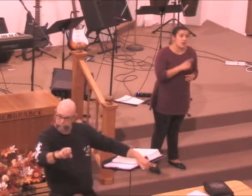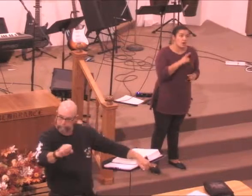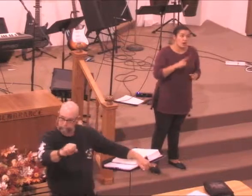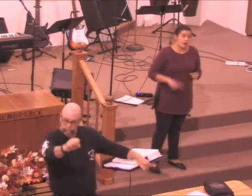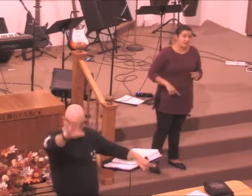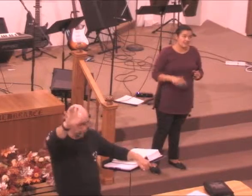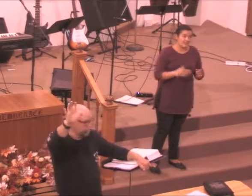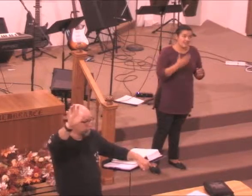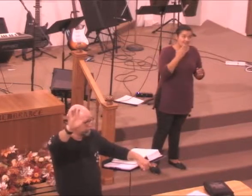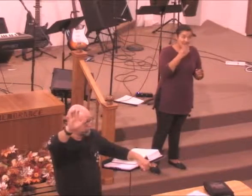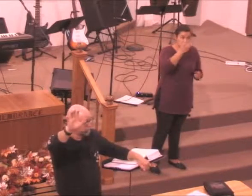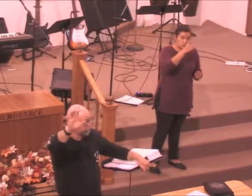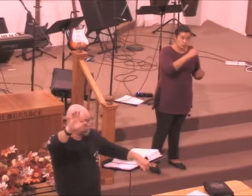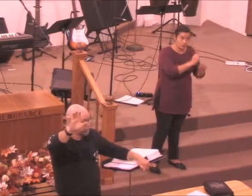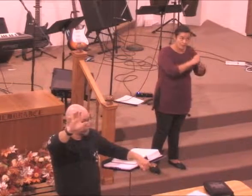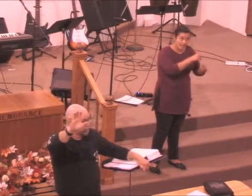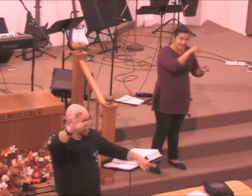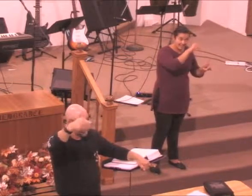them